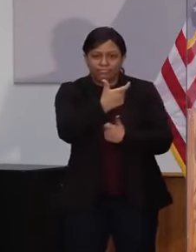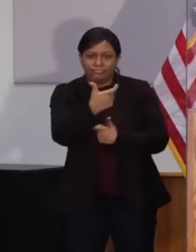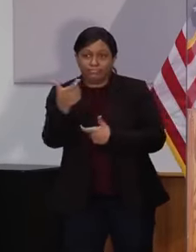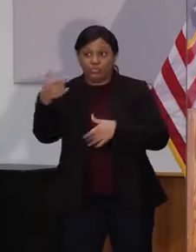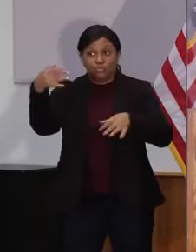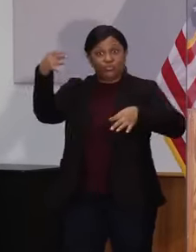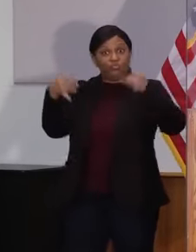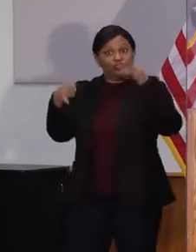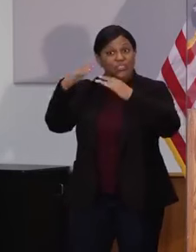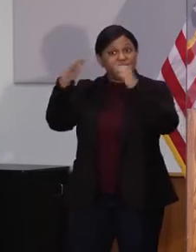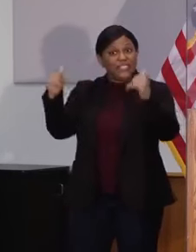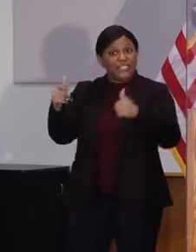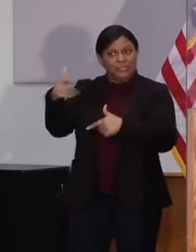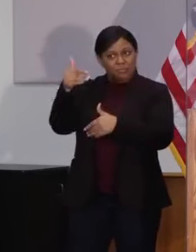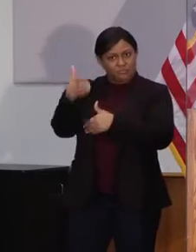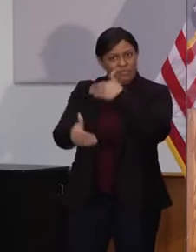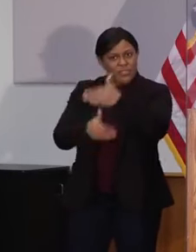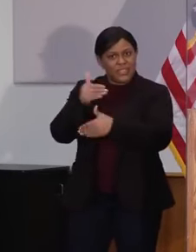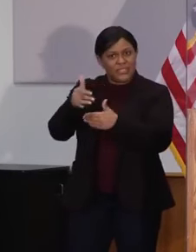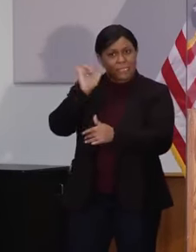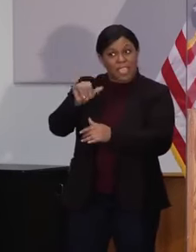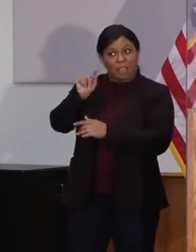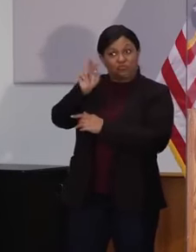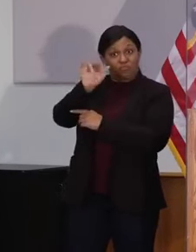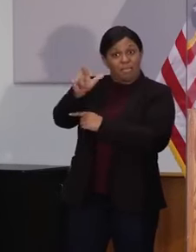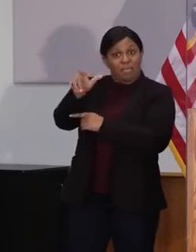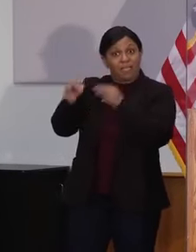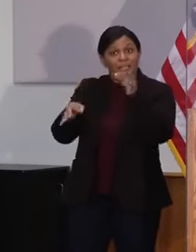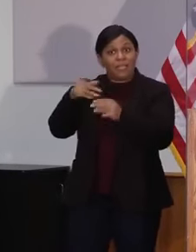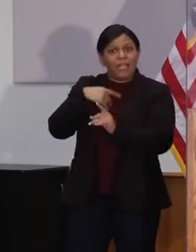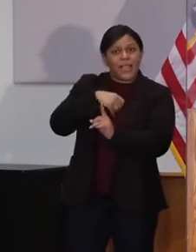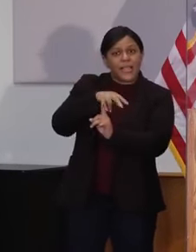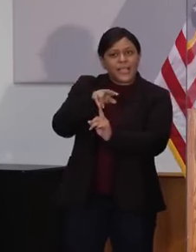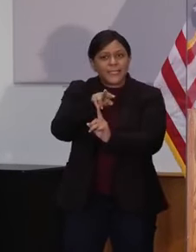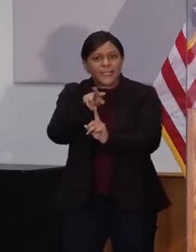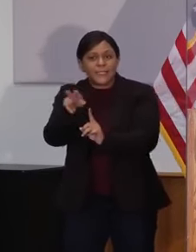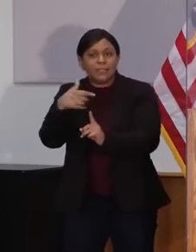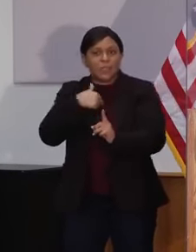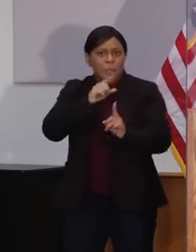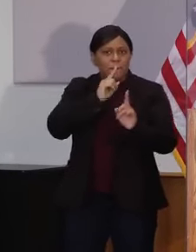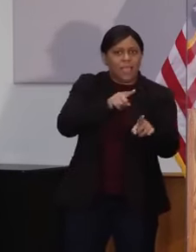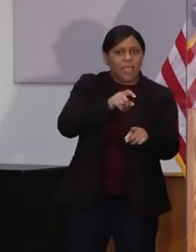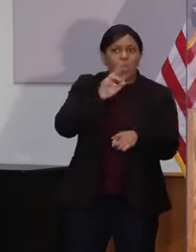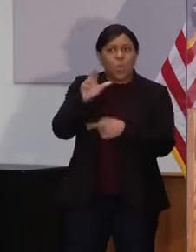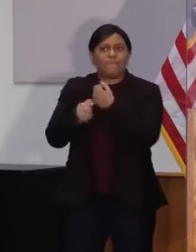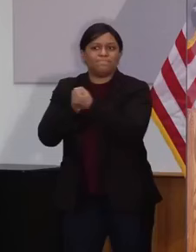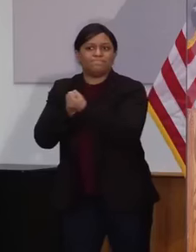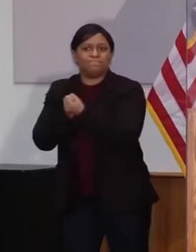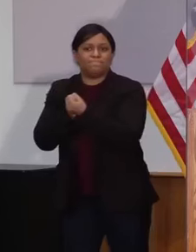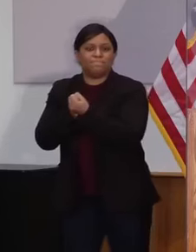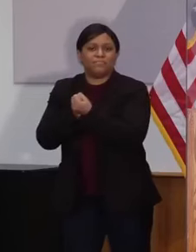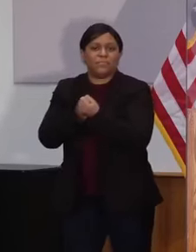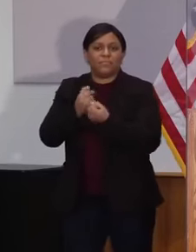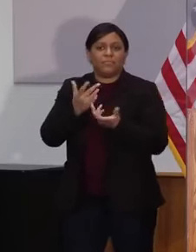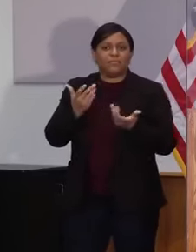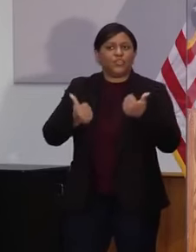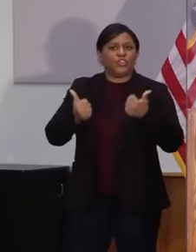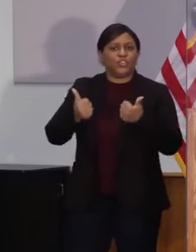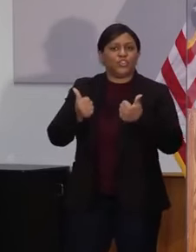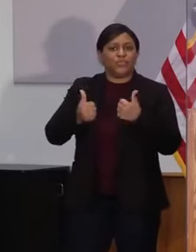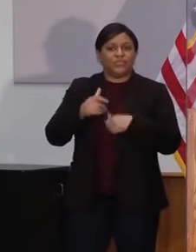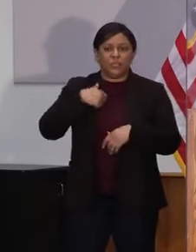democracy work and then respond as we should afterwards. To do that, as the commissioner so clearly said, is we need to make sure